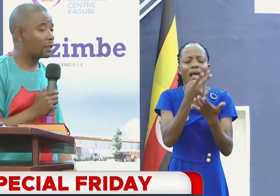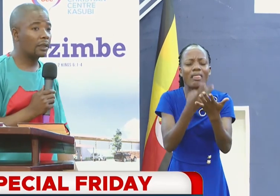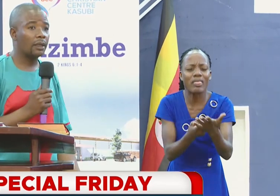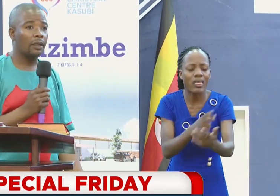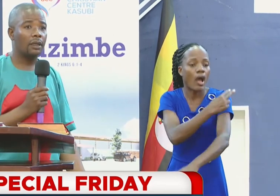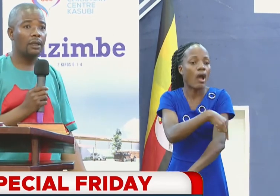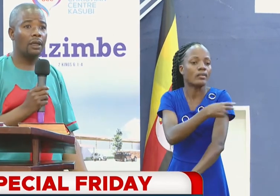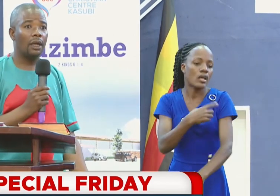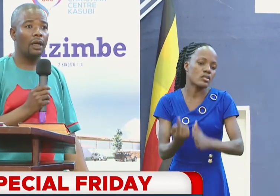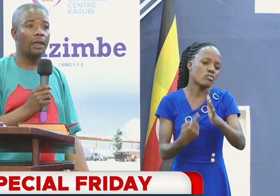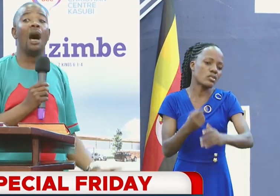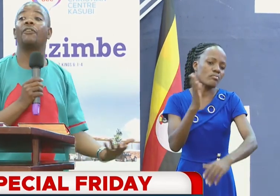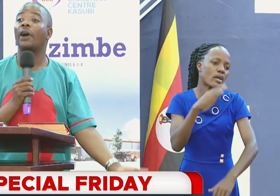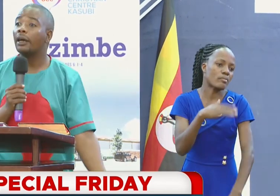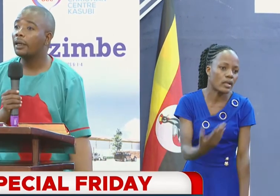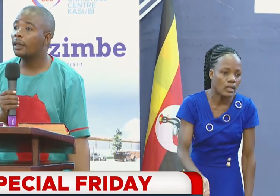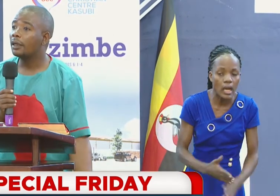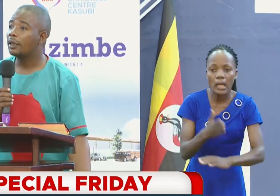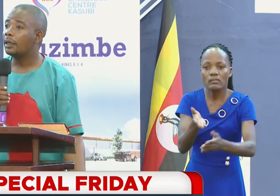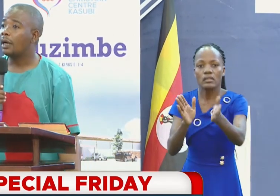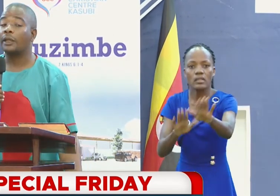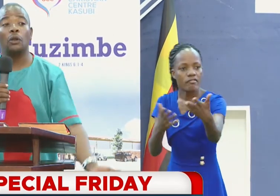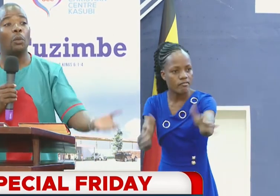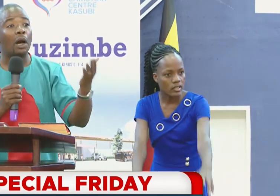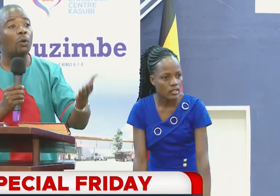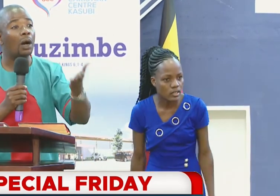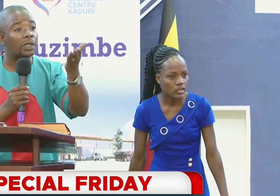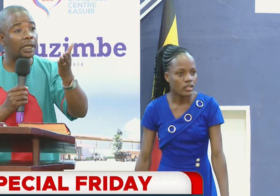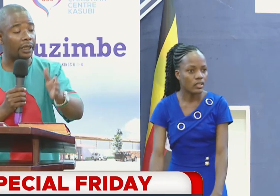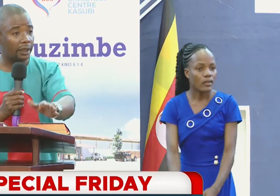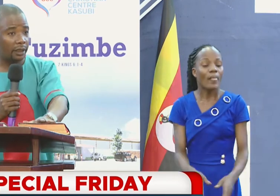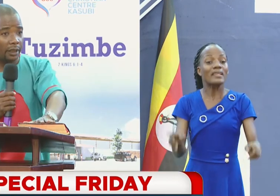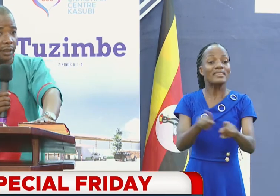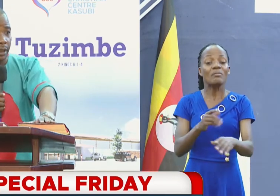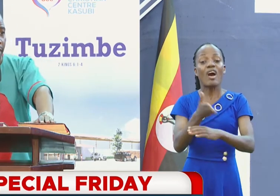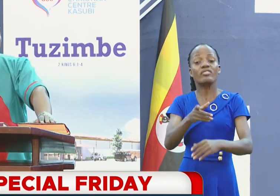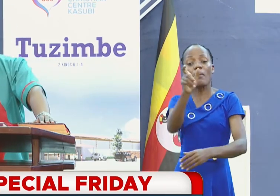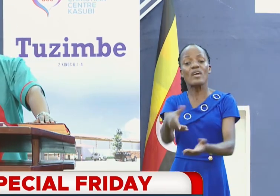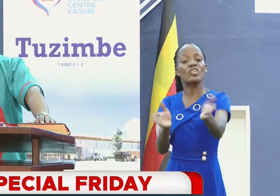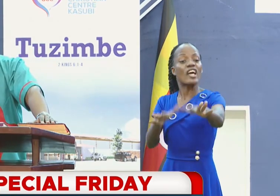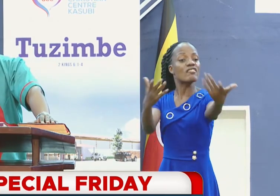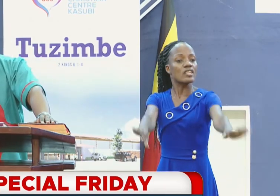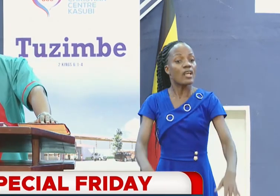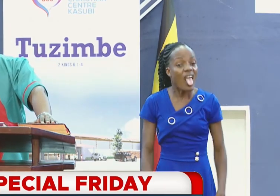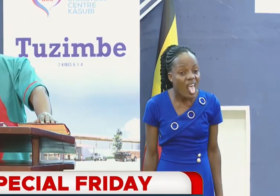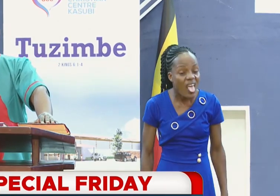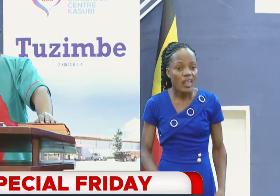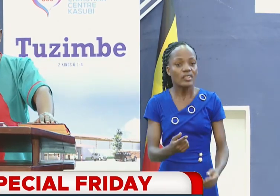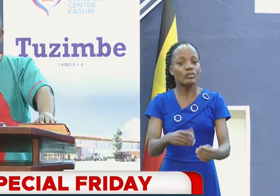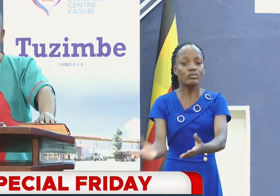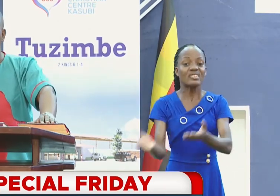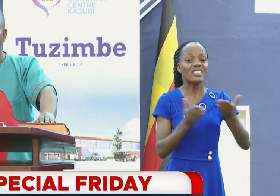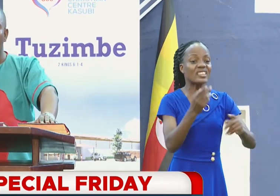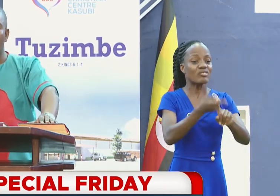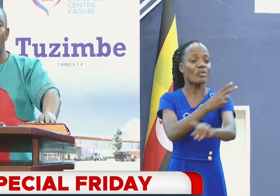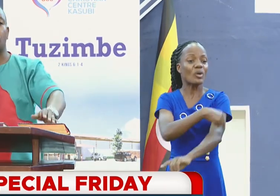And now the situation is so worse. He dies. Even a dead body is very expensive to take out